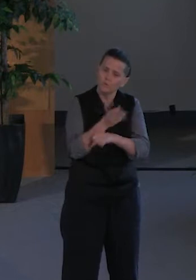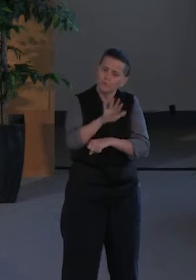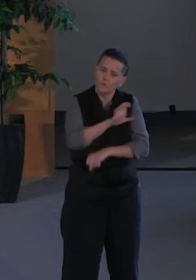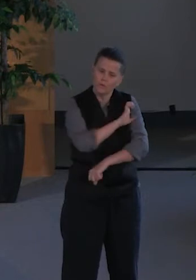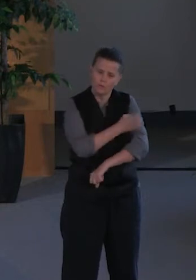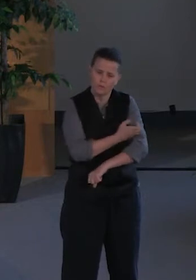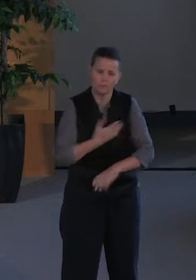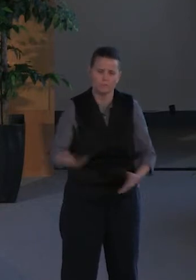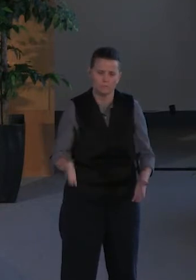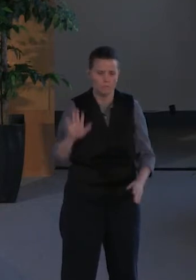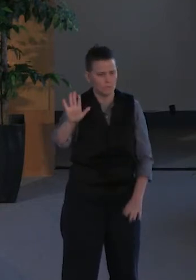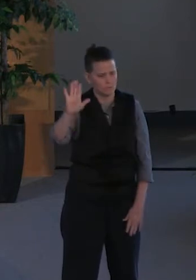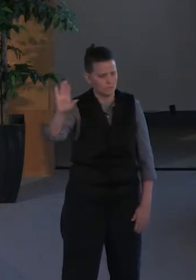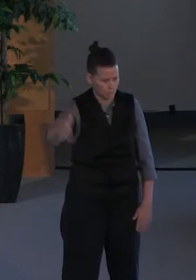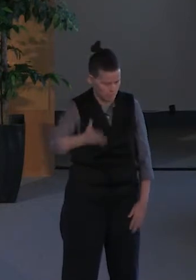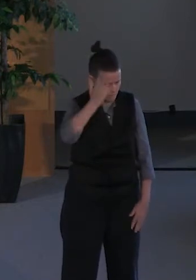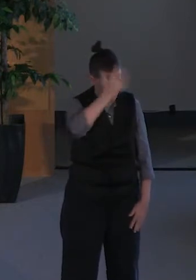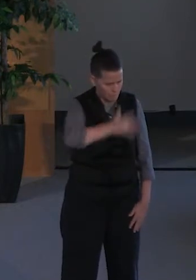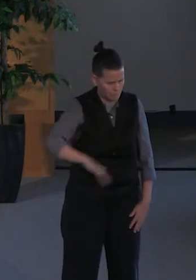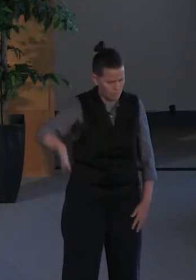of your body in a circle